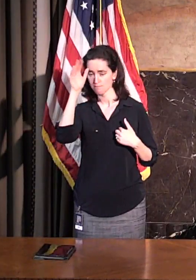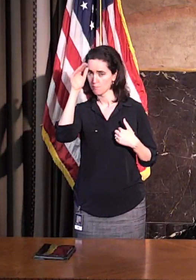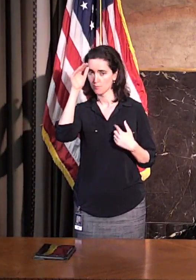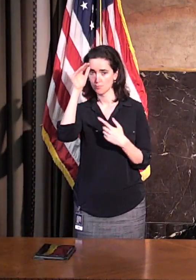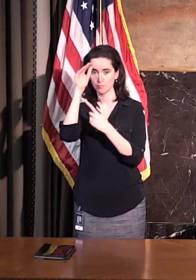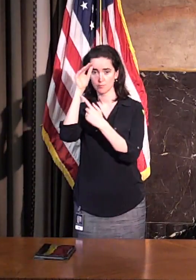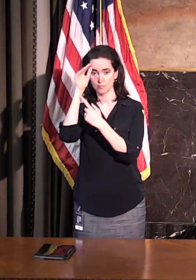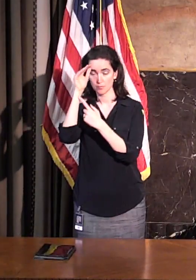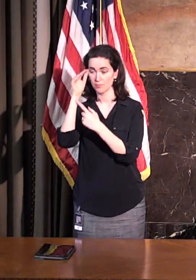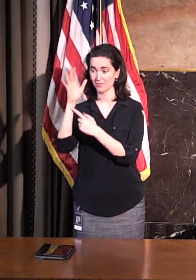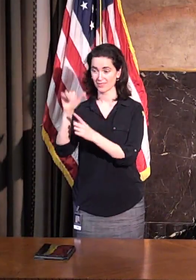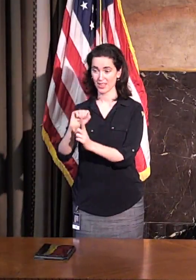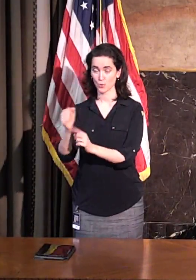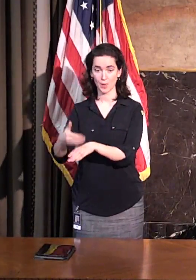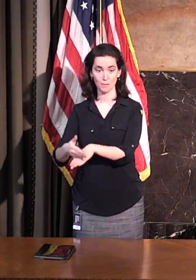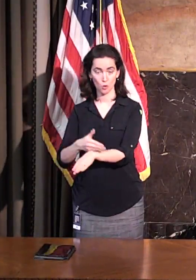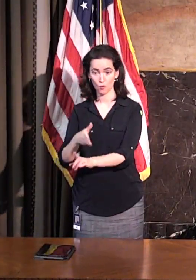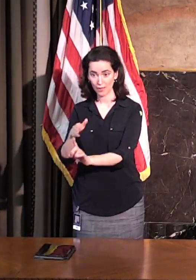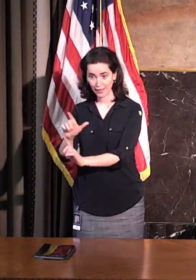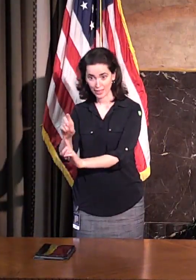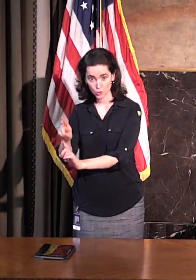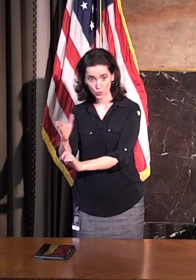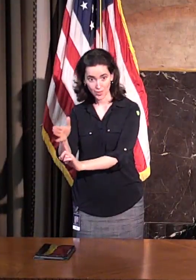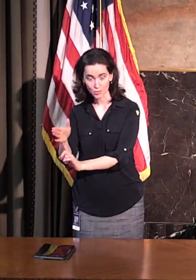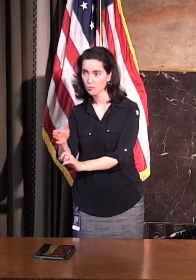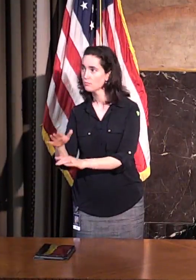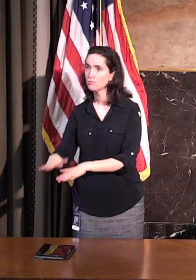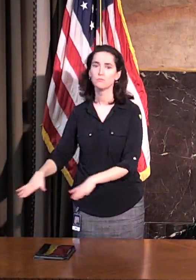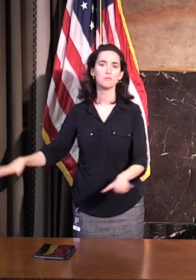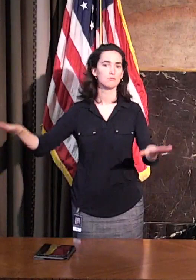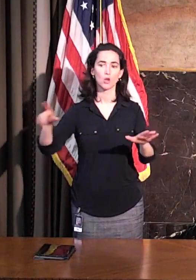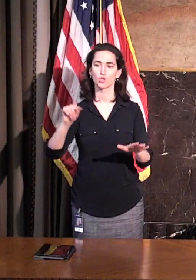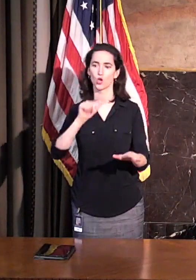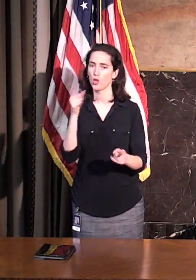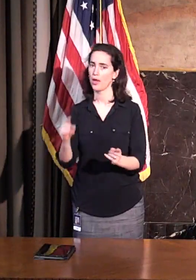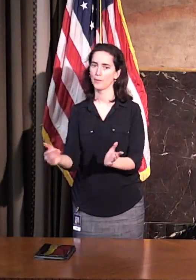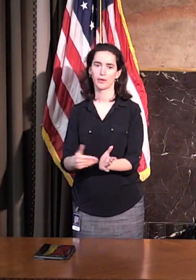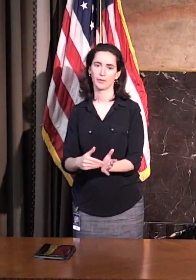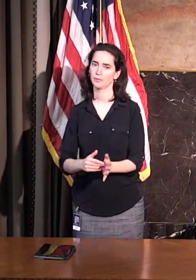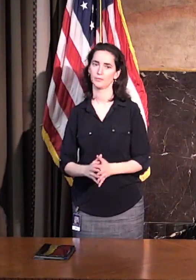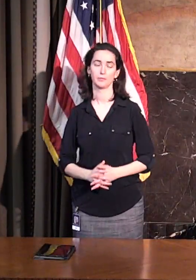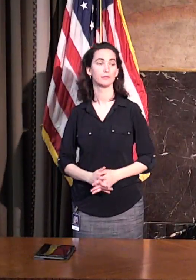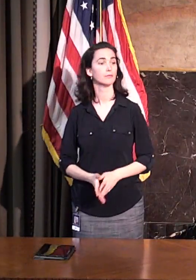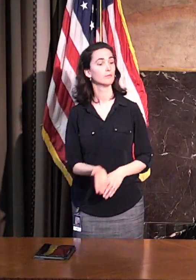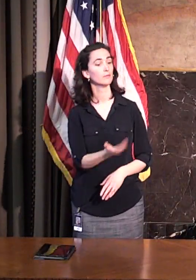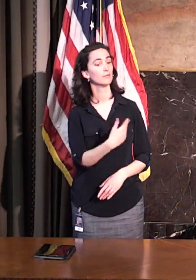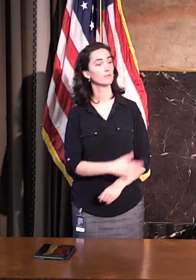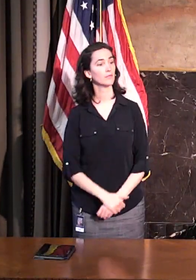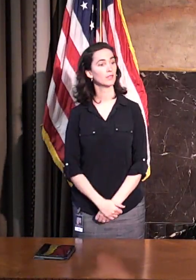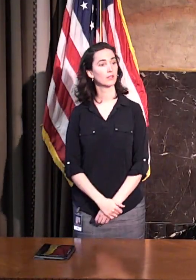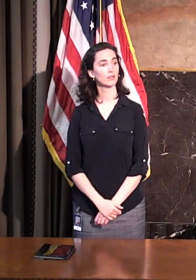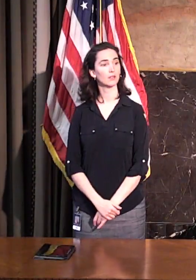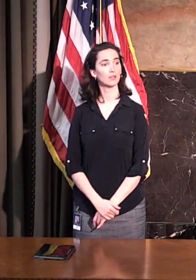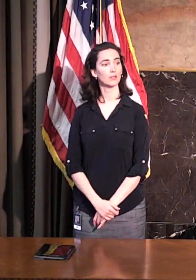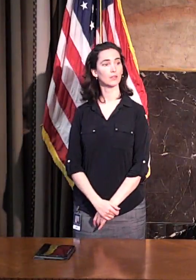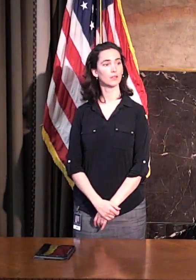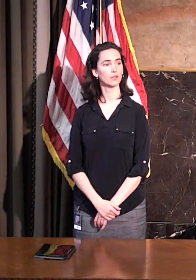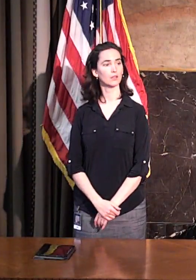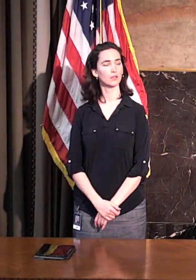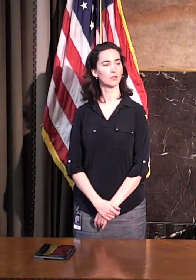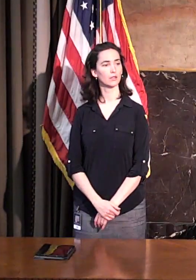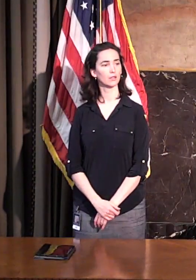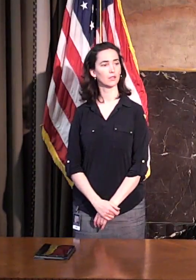to improve, not only at LSU, but make sure that that isn't happening anywhere else. Yes, sir. Why go with the honor system for